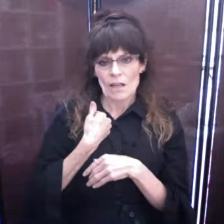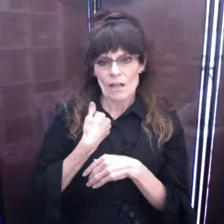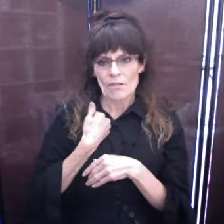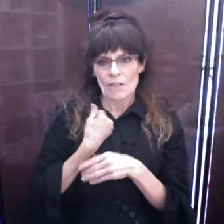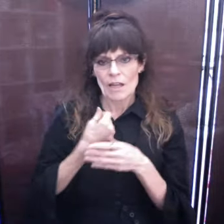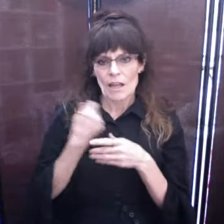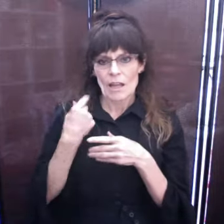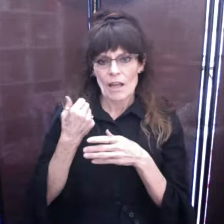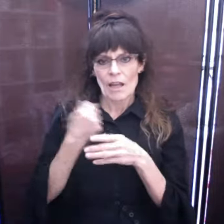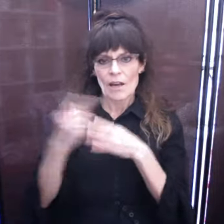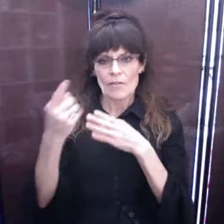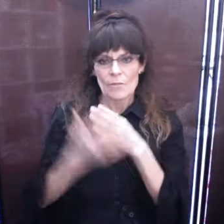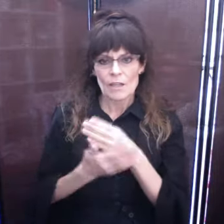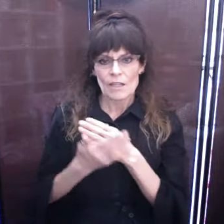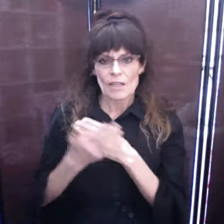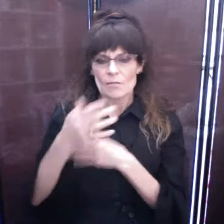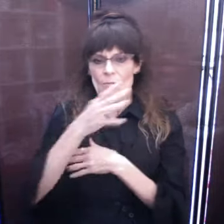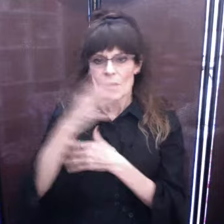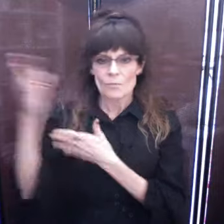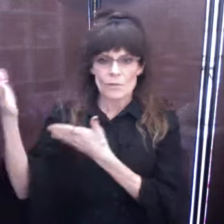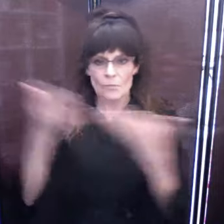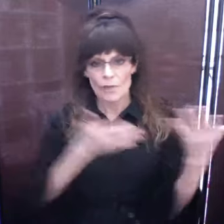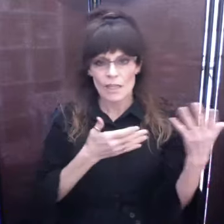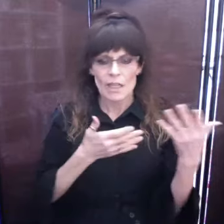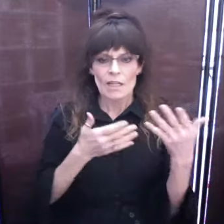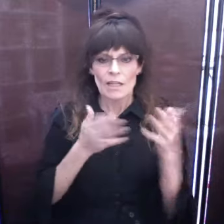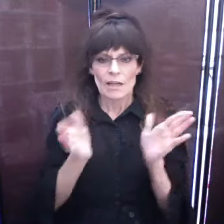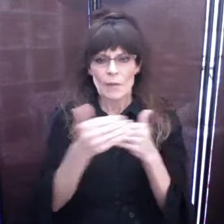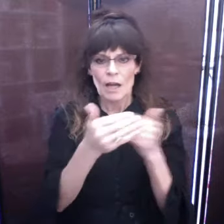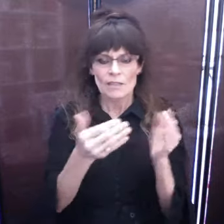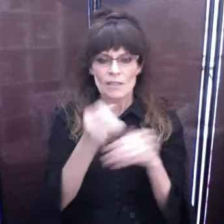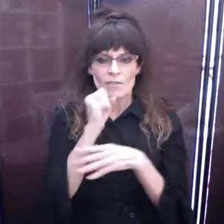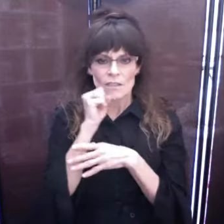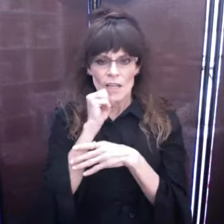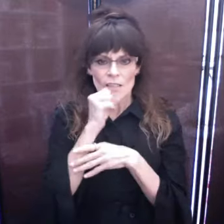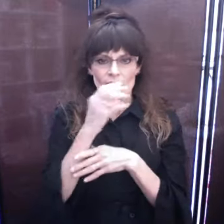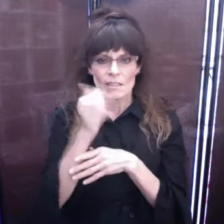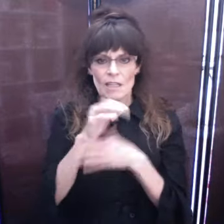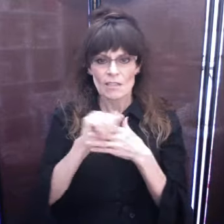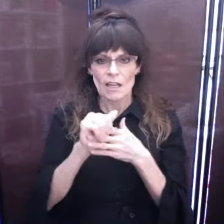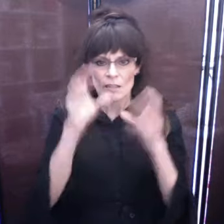mission, and she would bring a box of Chewy granola bars, and she'd bring $10 and go look for her son that was dying. And